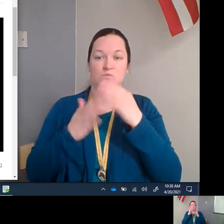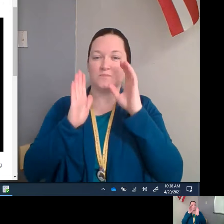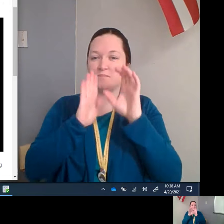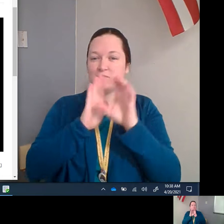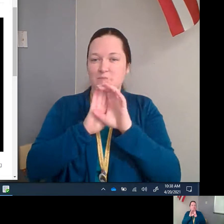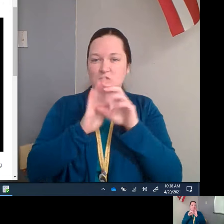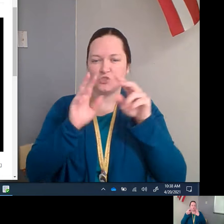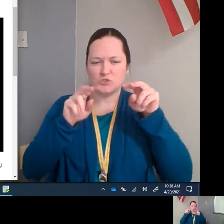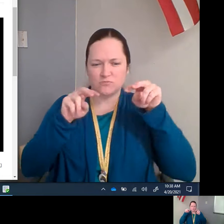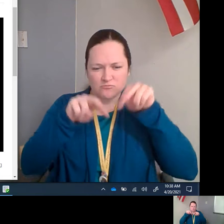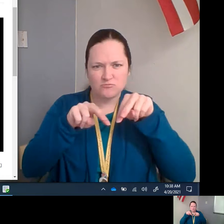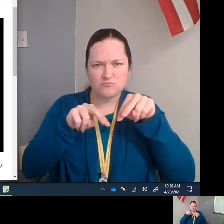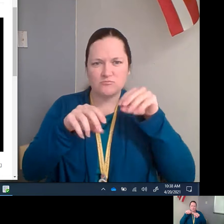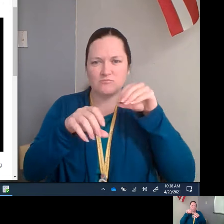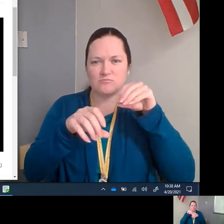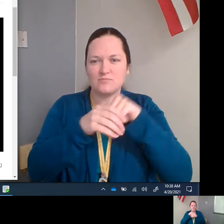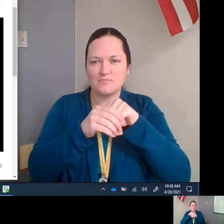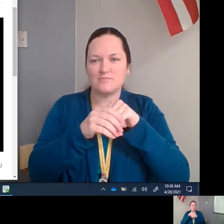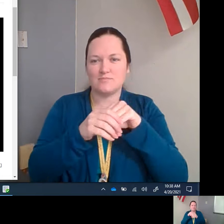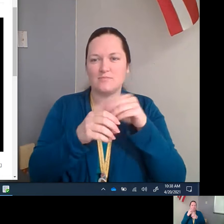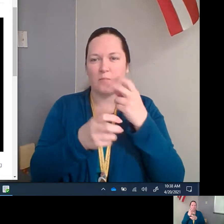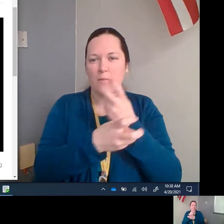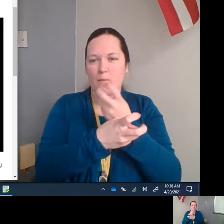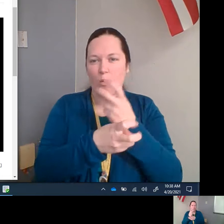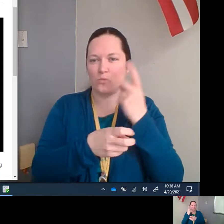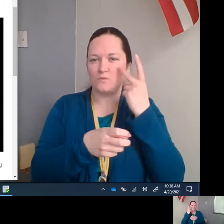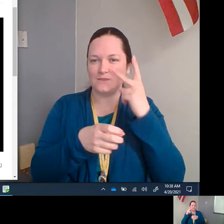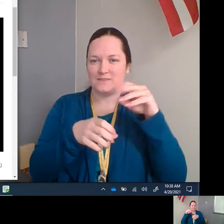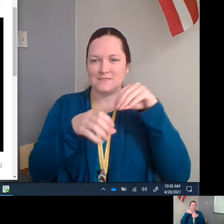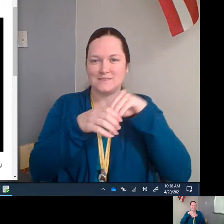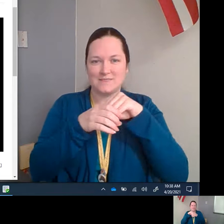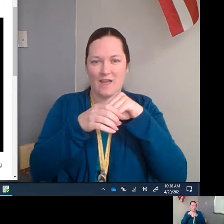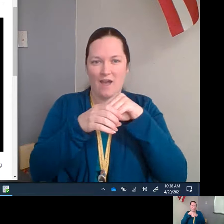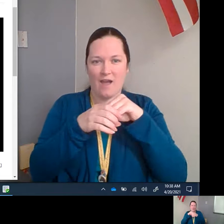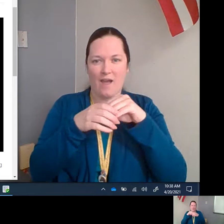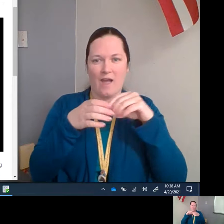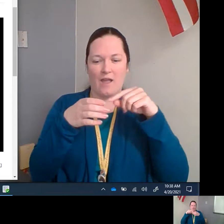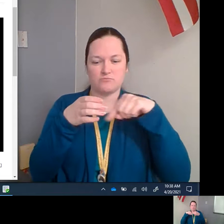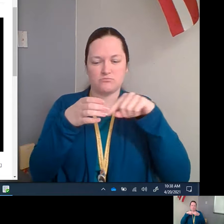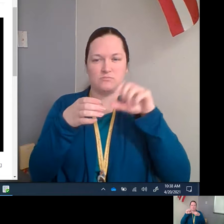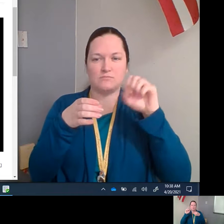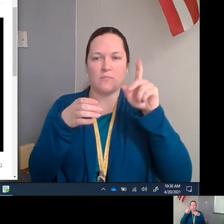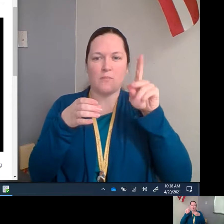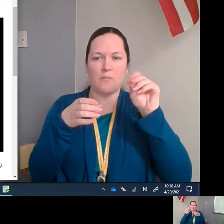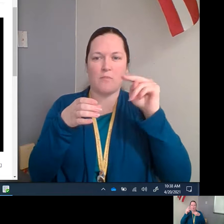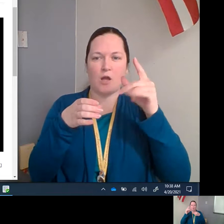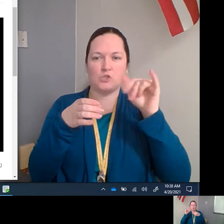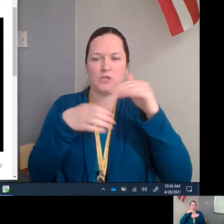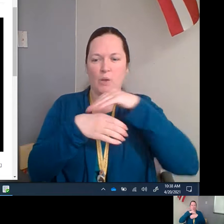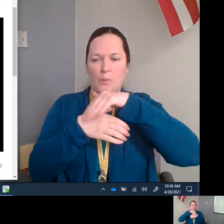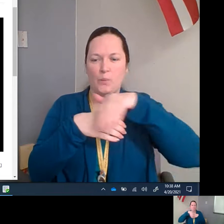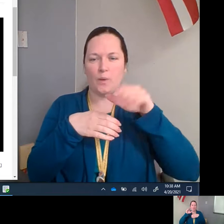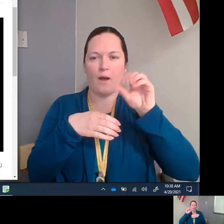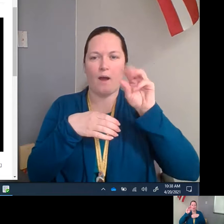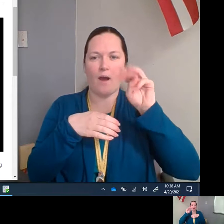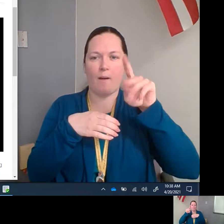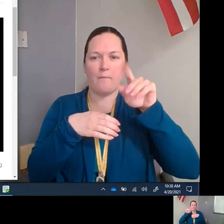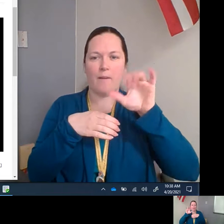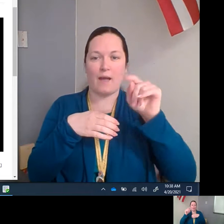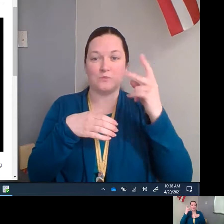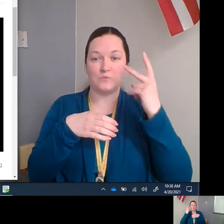bone, or a diagram of that. And so you can see the spongy bone on the inside. We've got this compact bone on the outside, but you can see